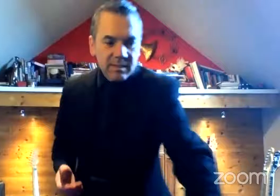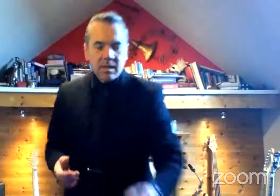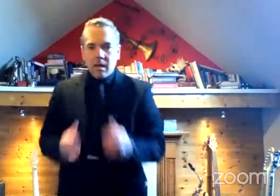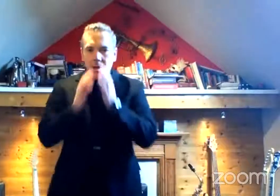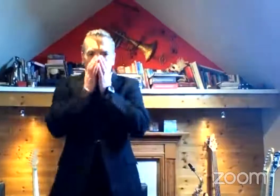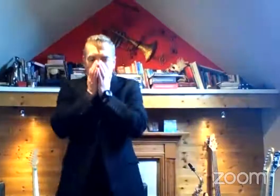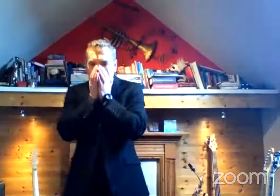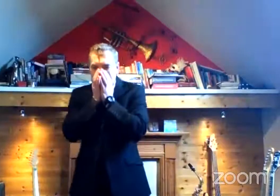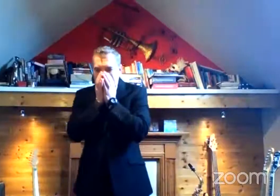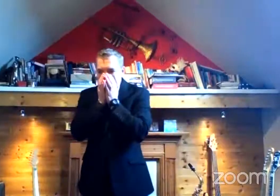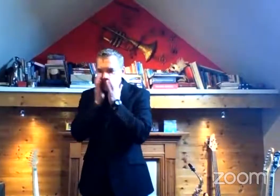time-wise?